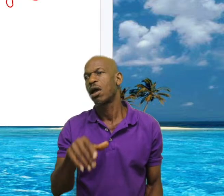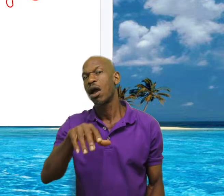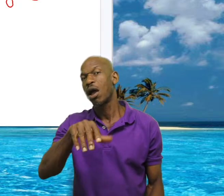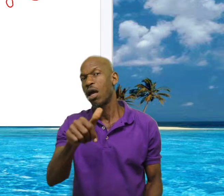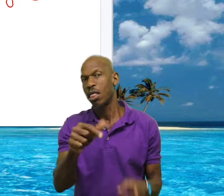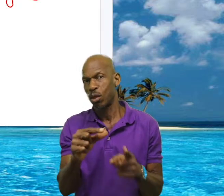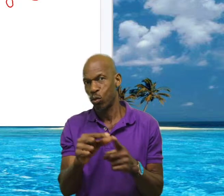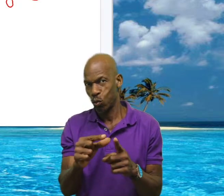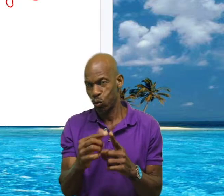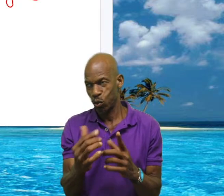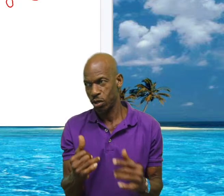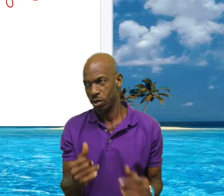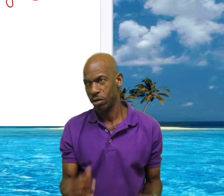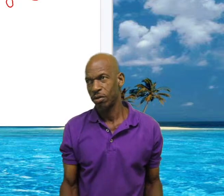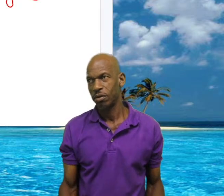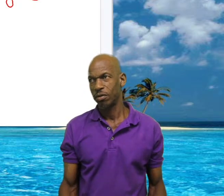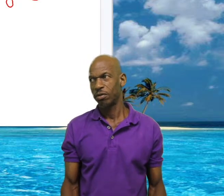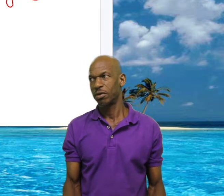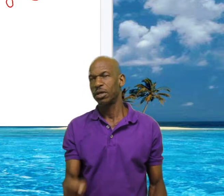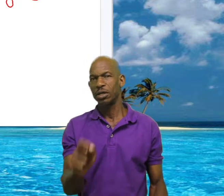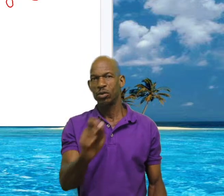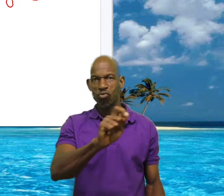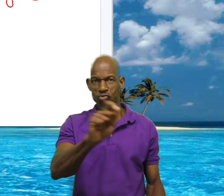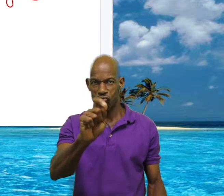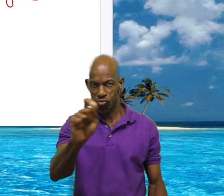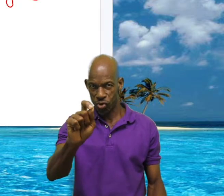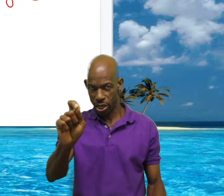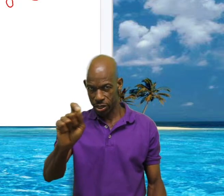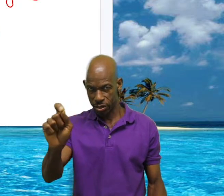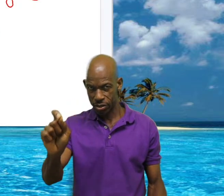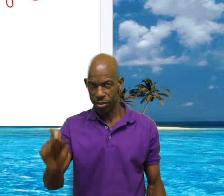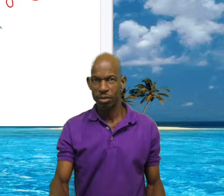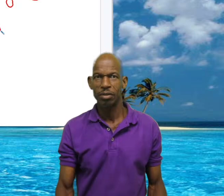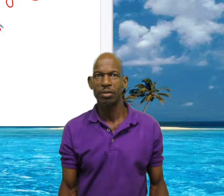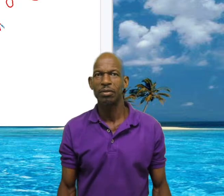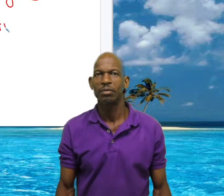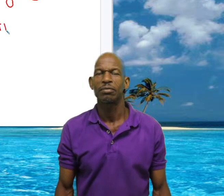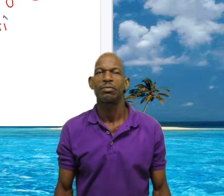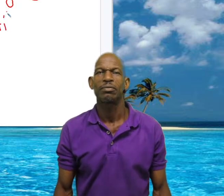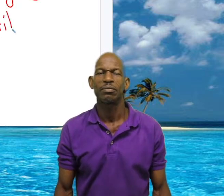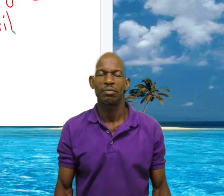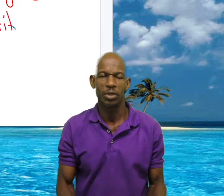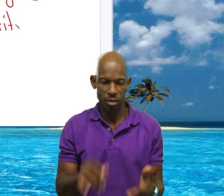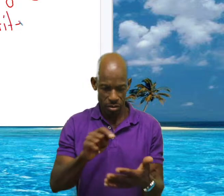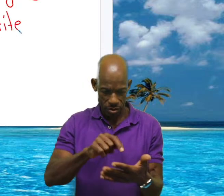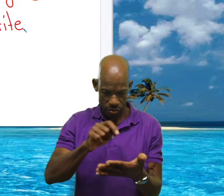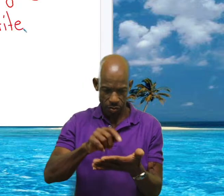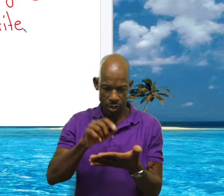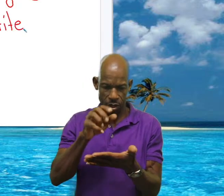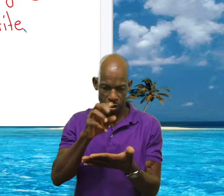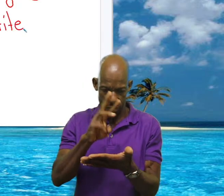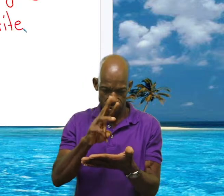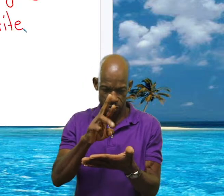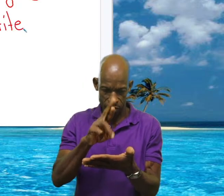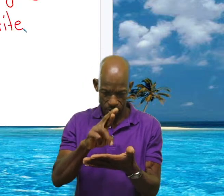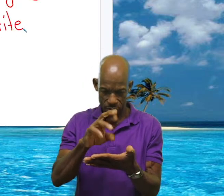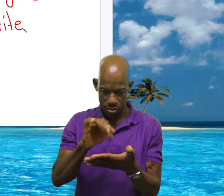and we are going to write. So you're typing right now. Give me a word that